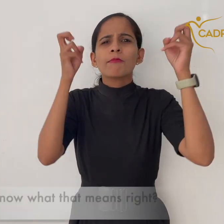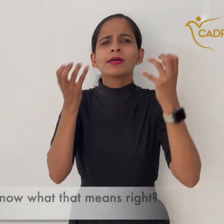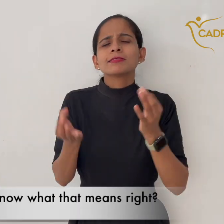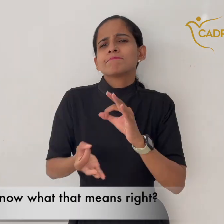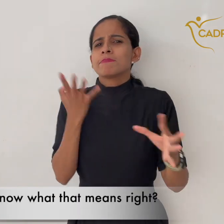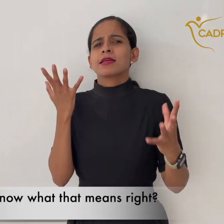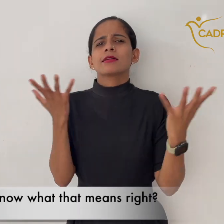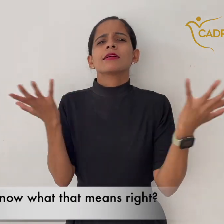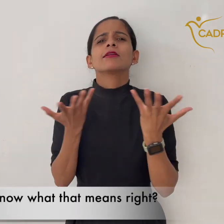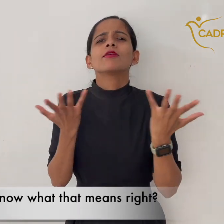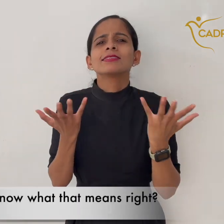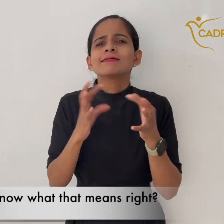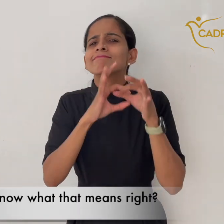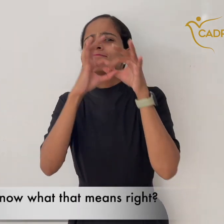means, right?